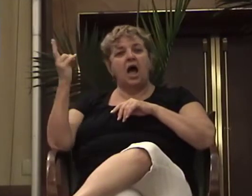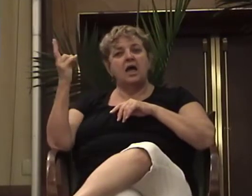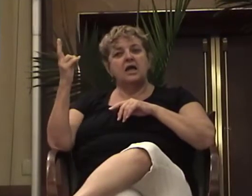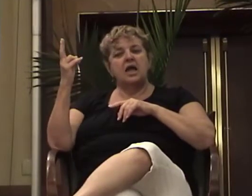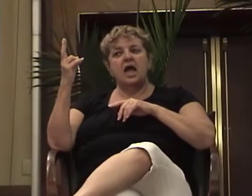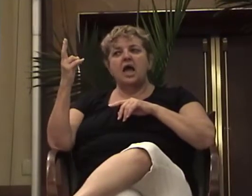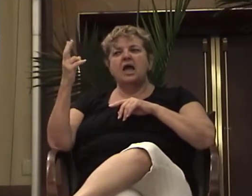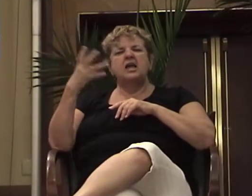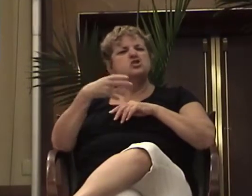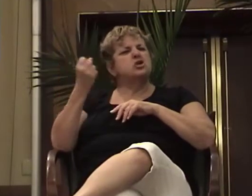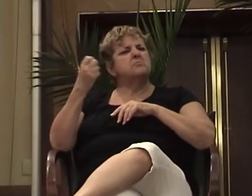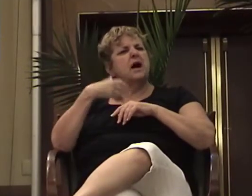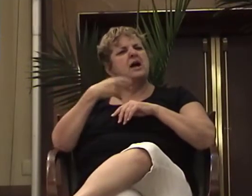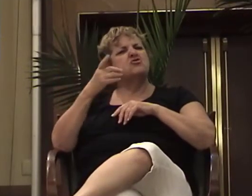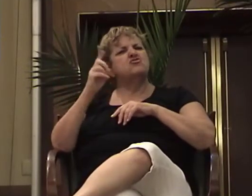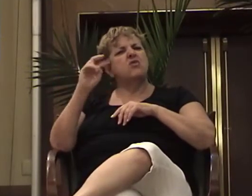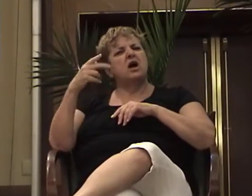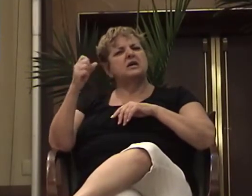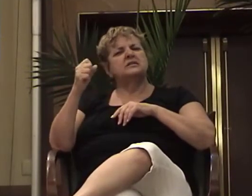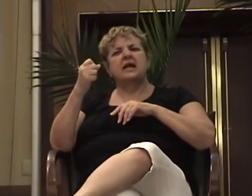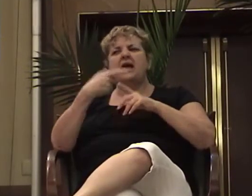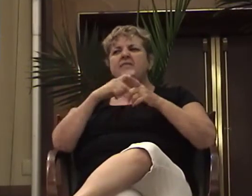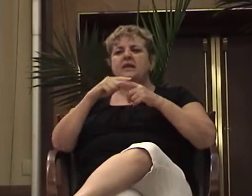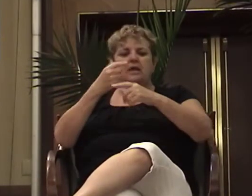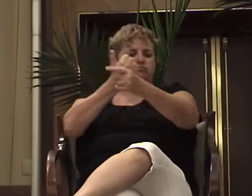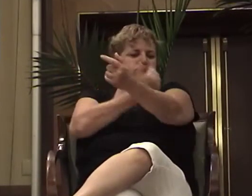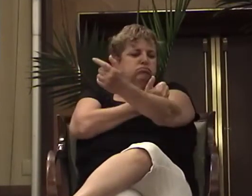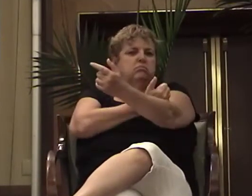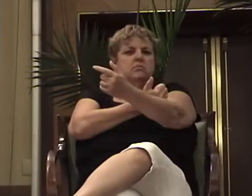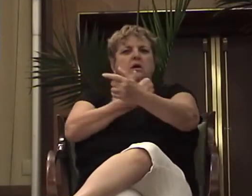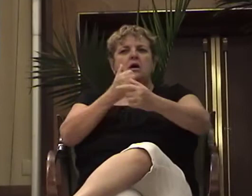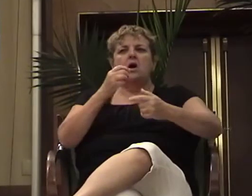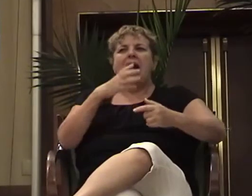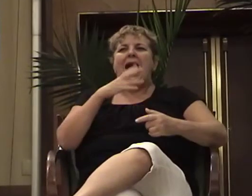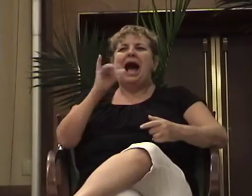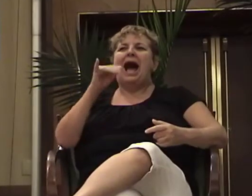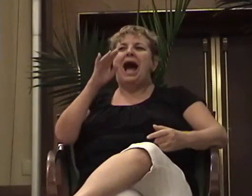was 17 blocks from where I was to that boarding house.